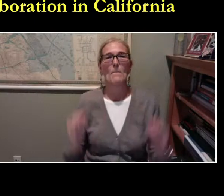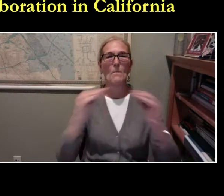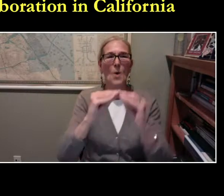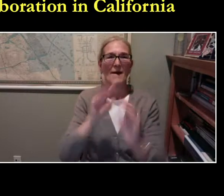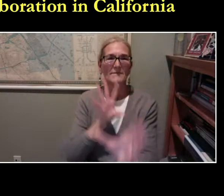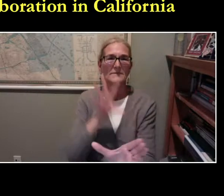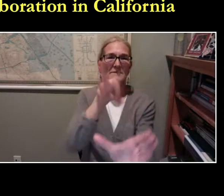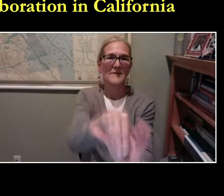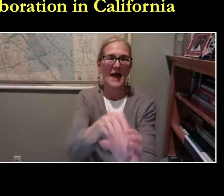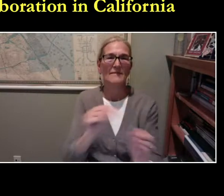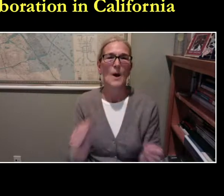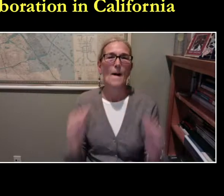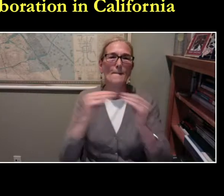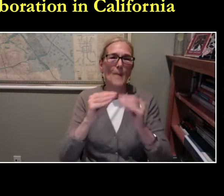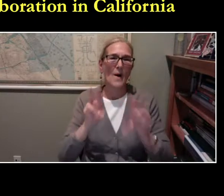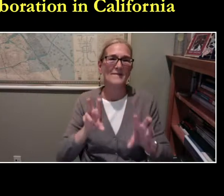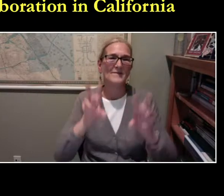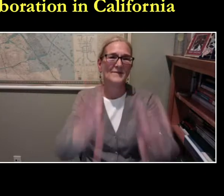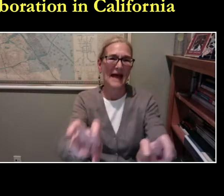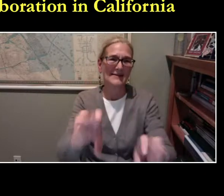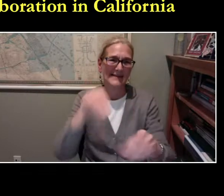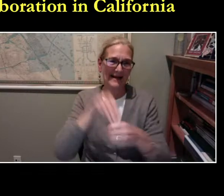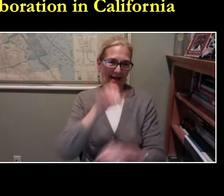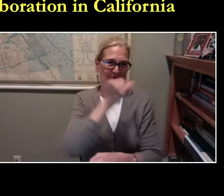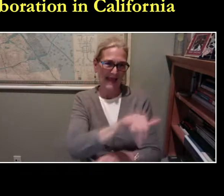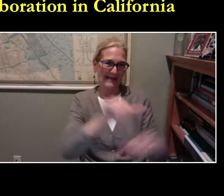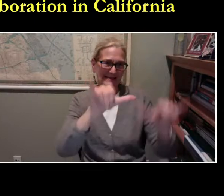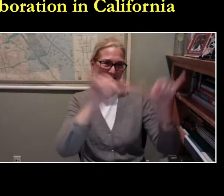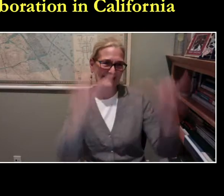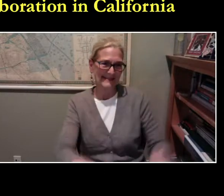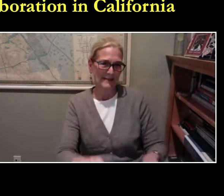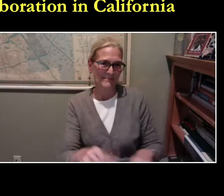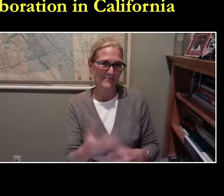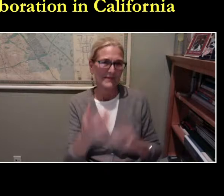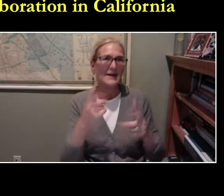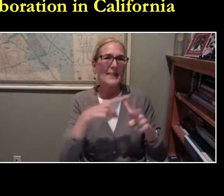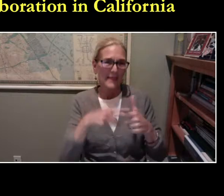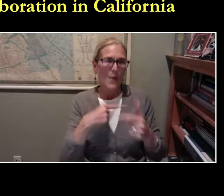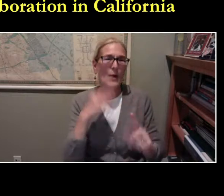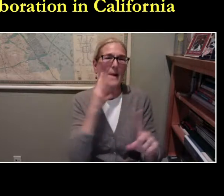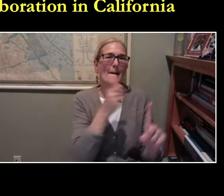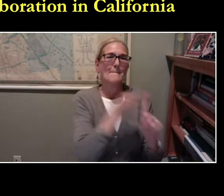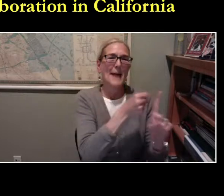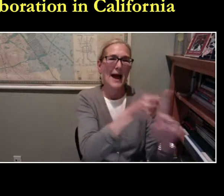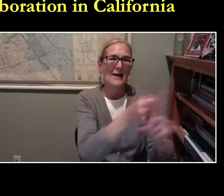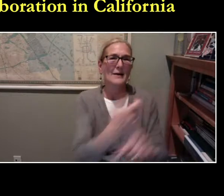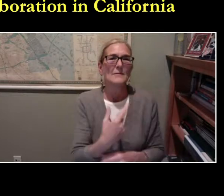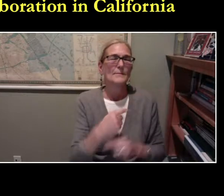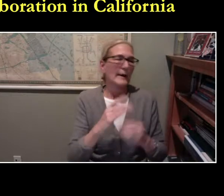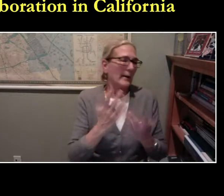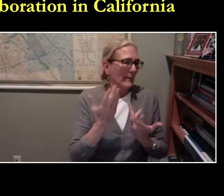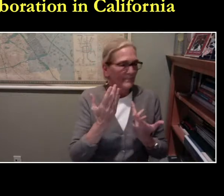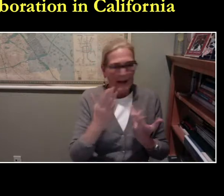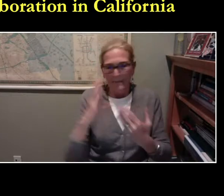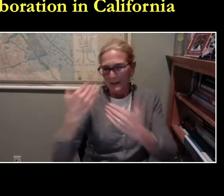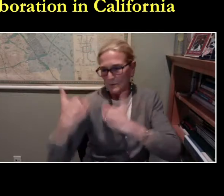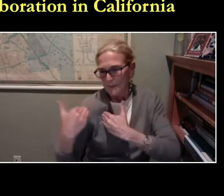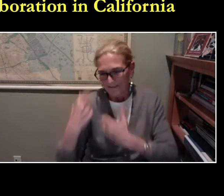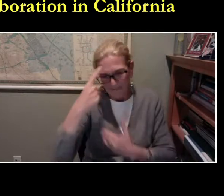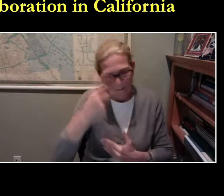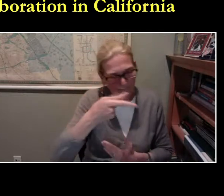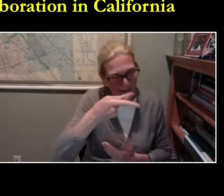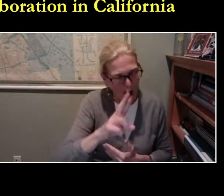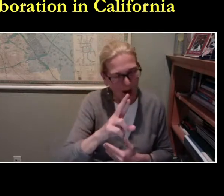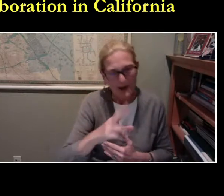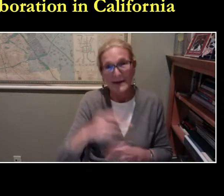to have this information? But I think my takeaway is we need to be more a part of it and more invested in the system so